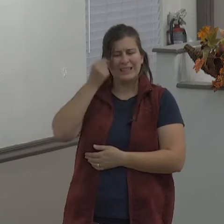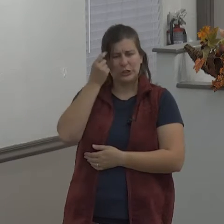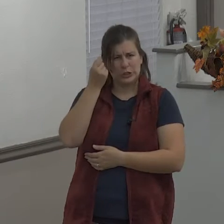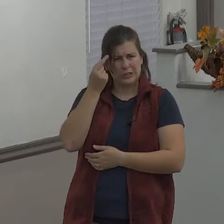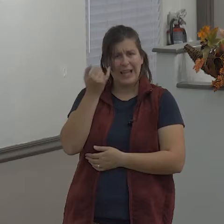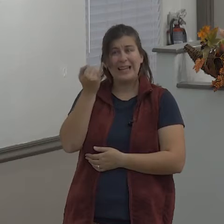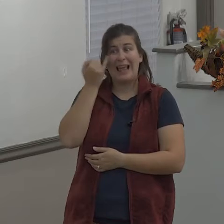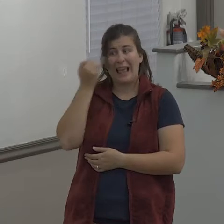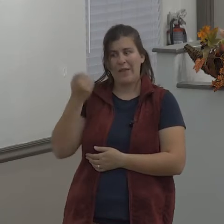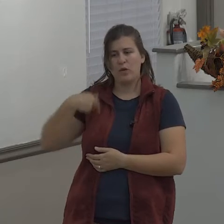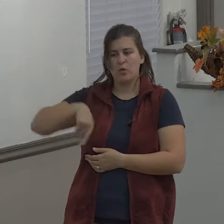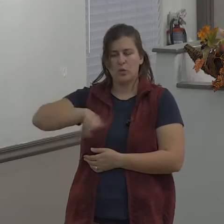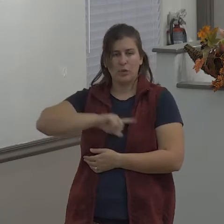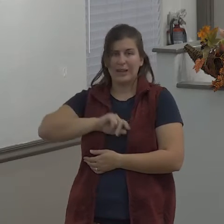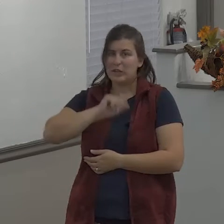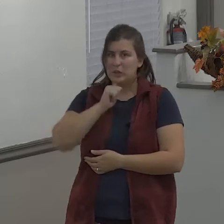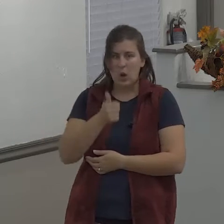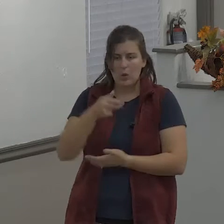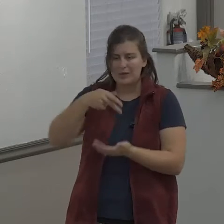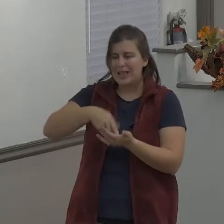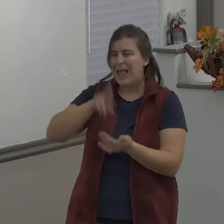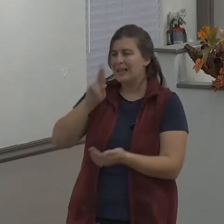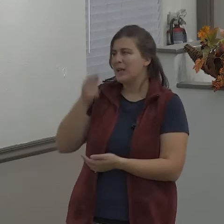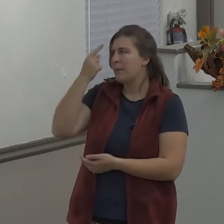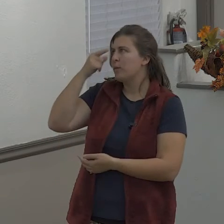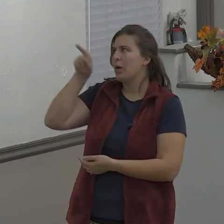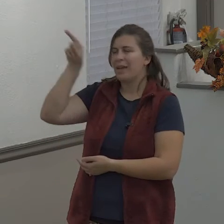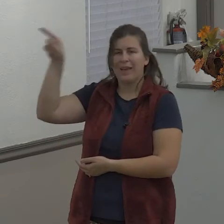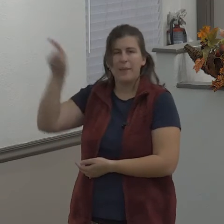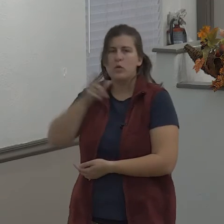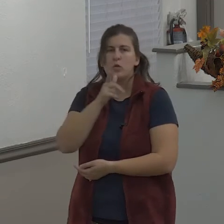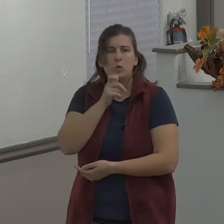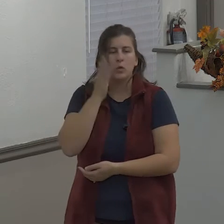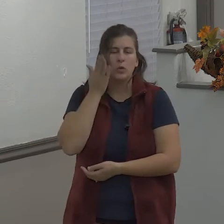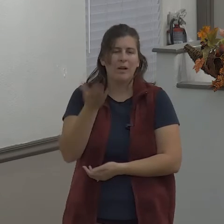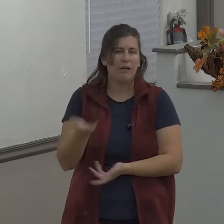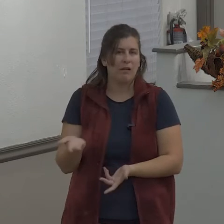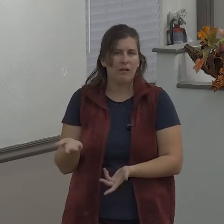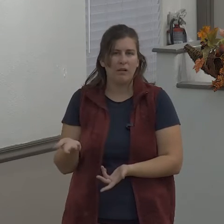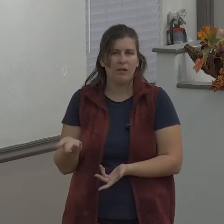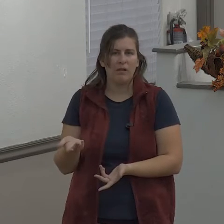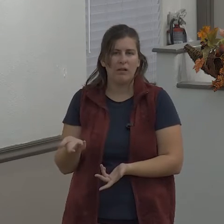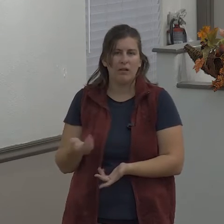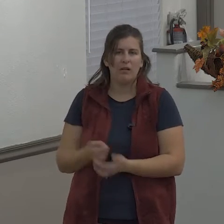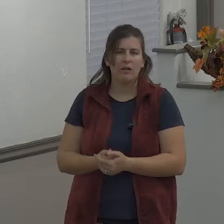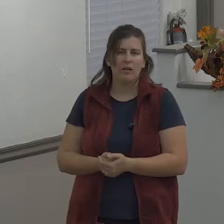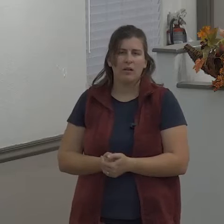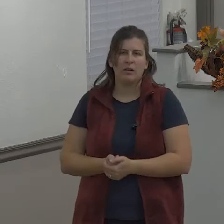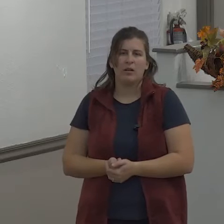We need to understand that if we don't, who's going to?